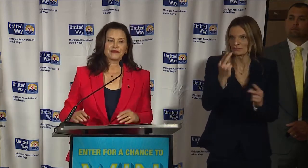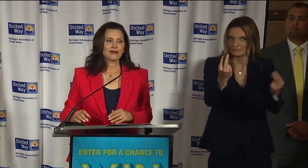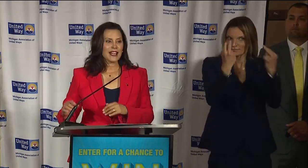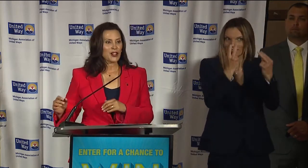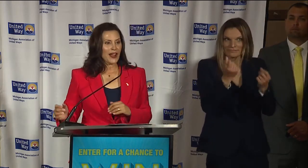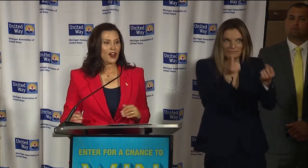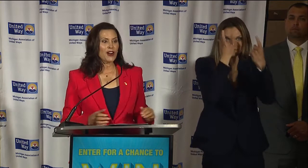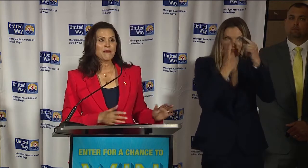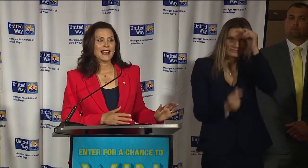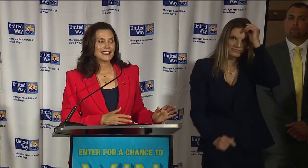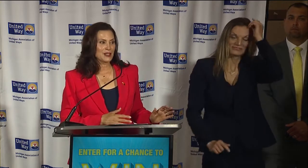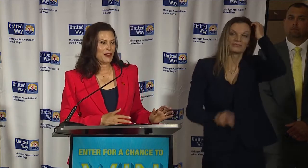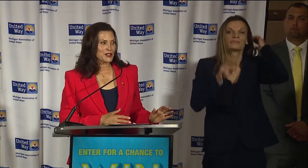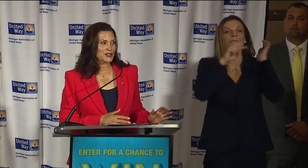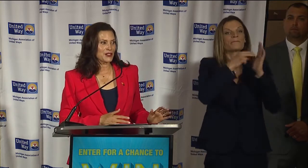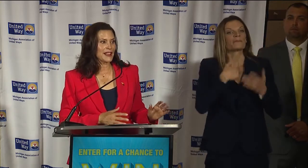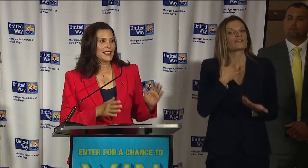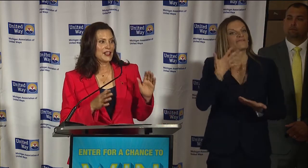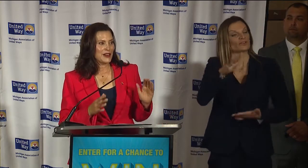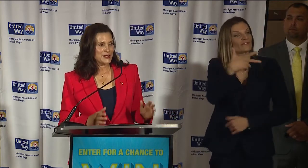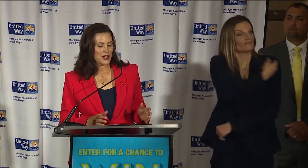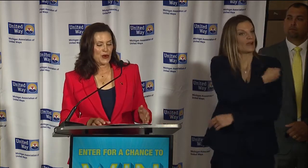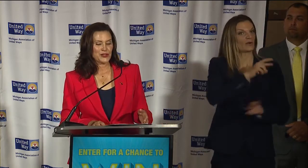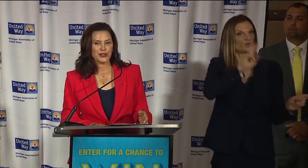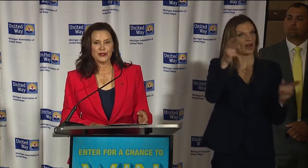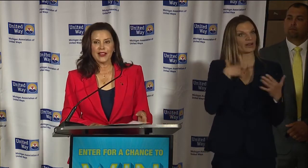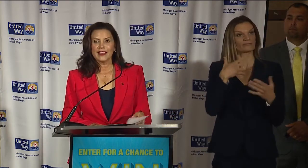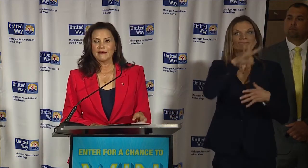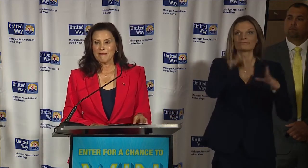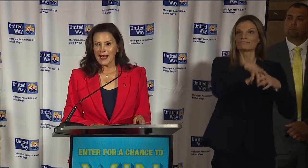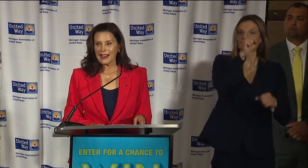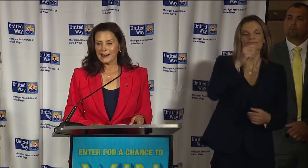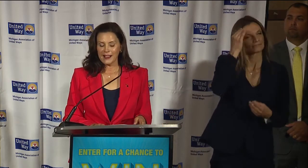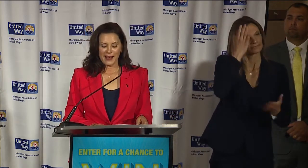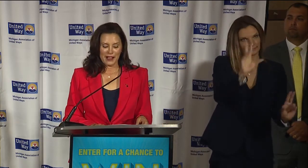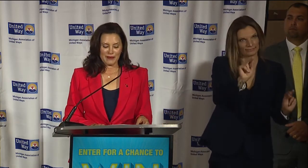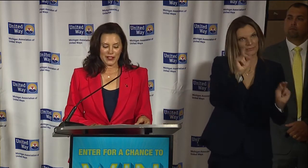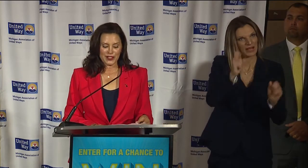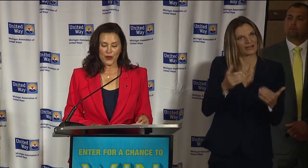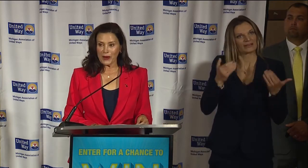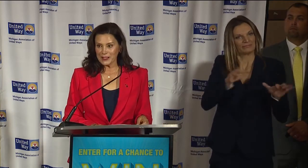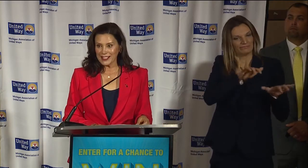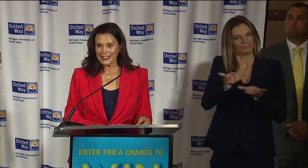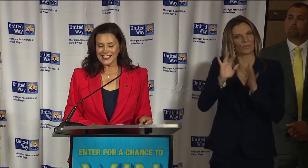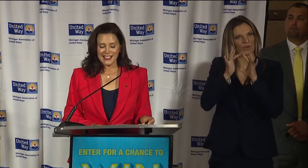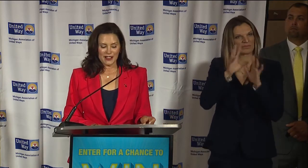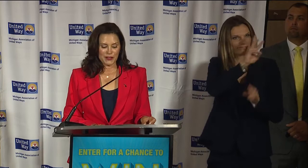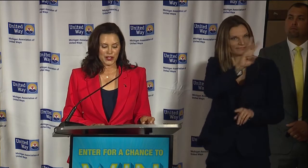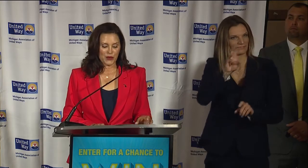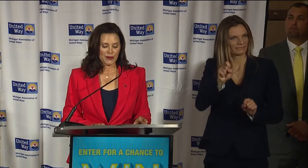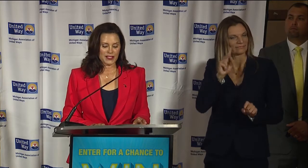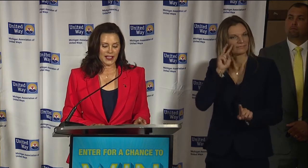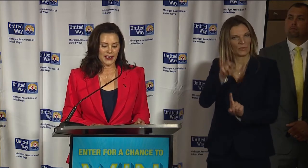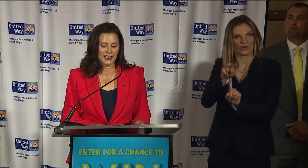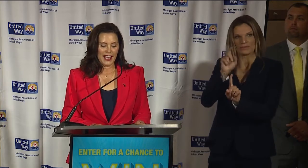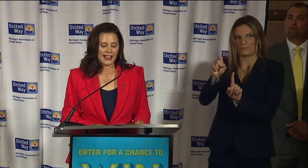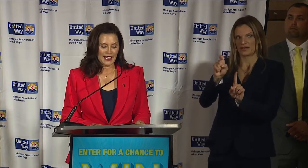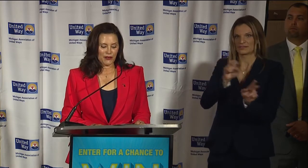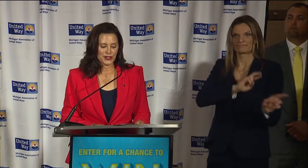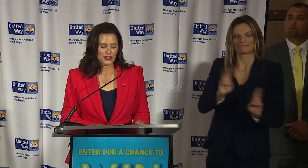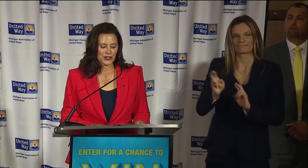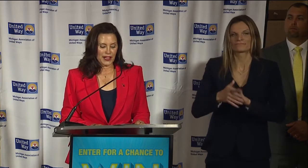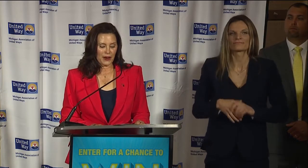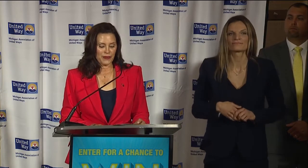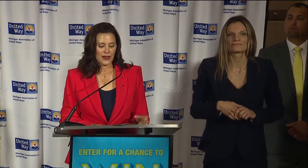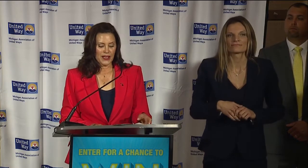know you're not automatically registered. You need to go to the website, the Michigan website, and